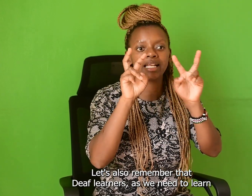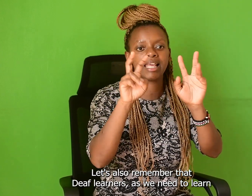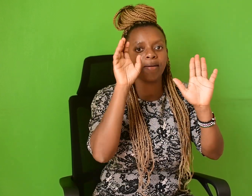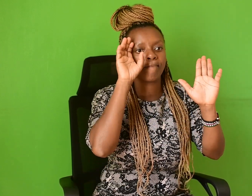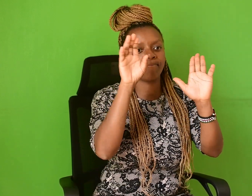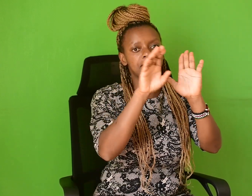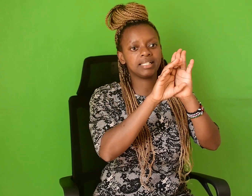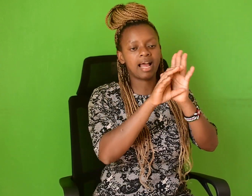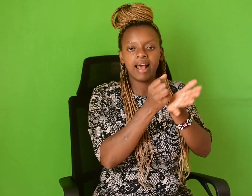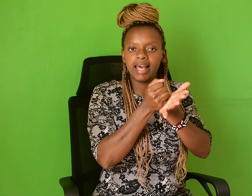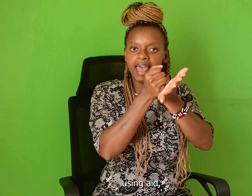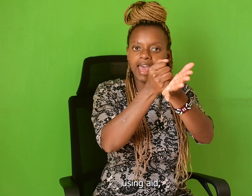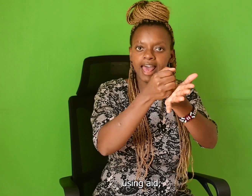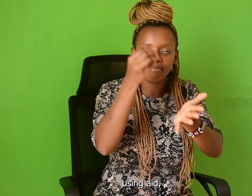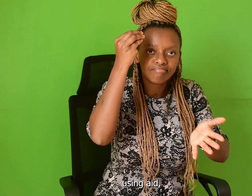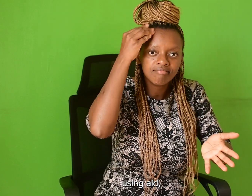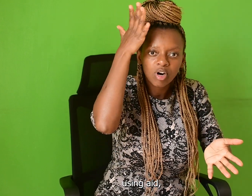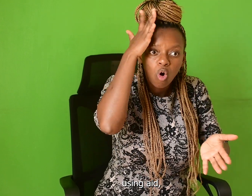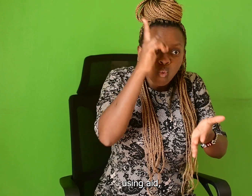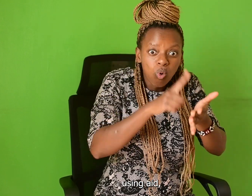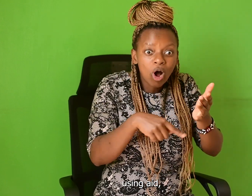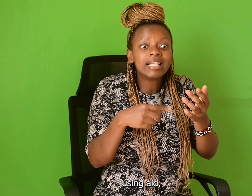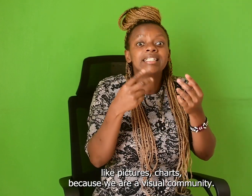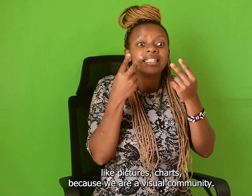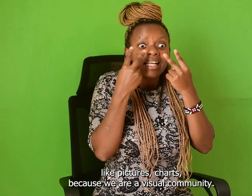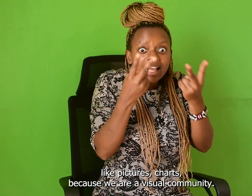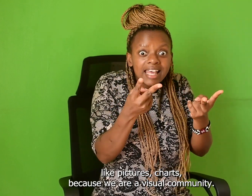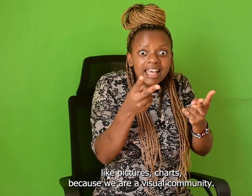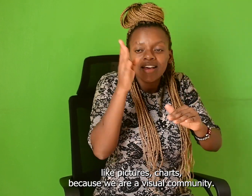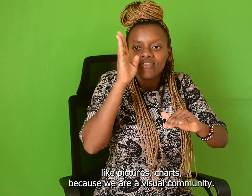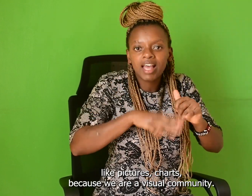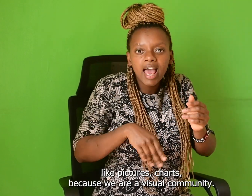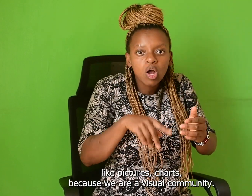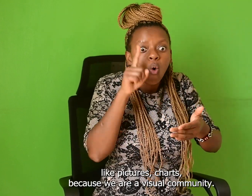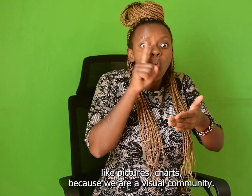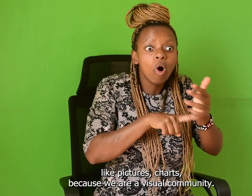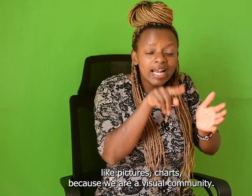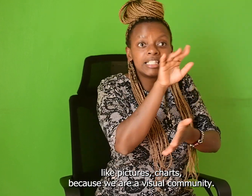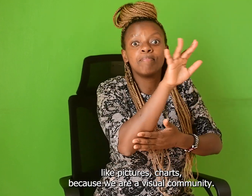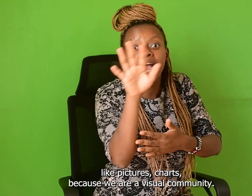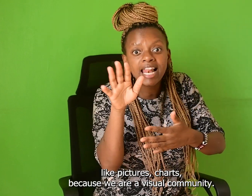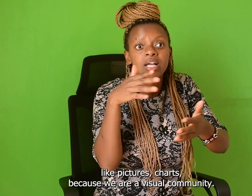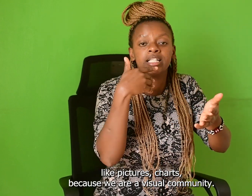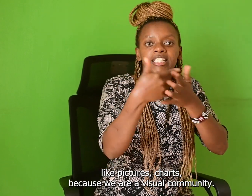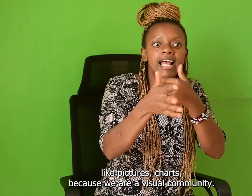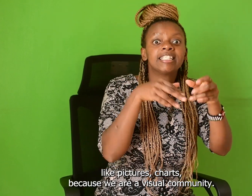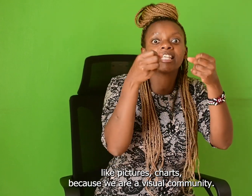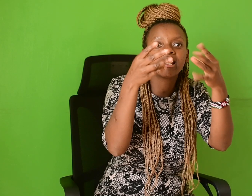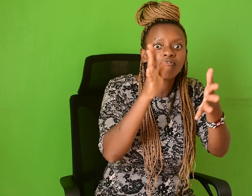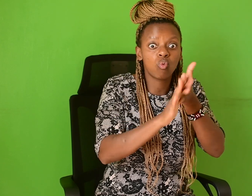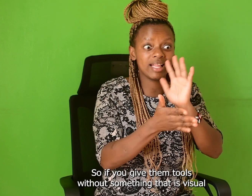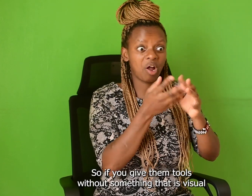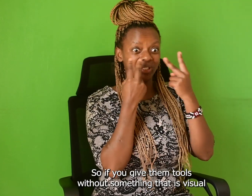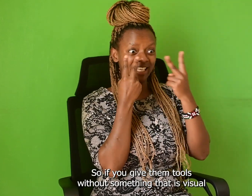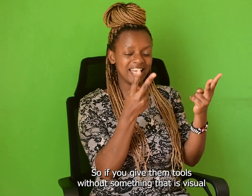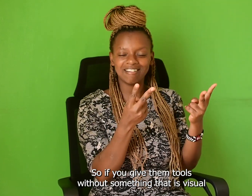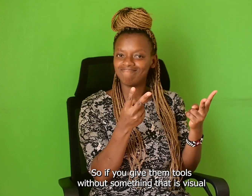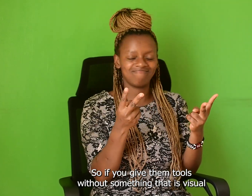learn using aids like pictures, charts, because we are a visual community. So if you give